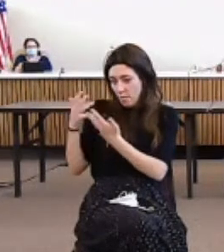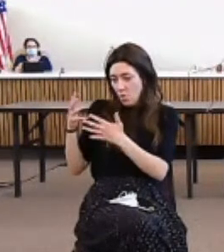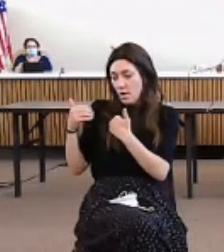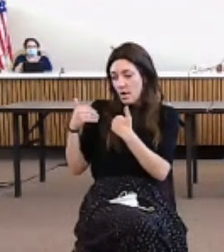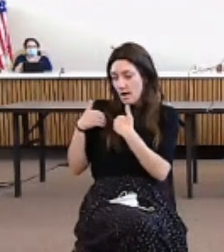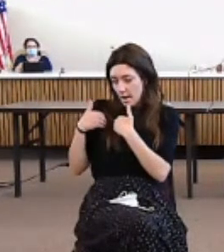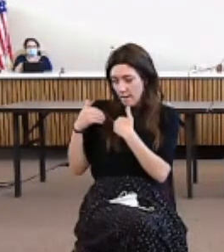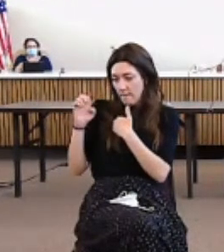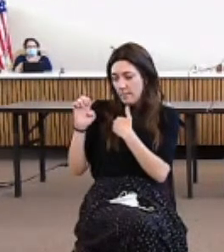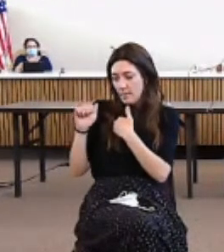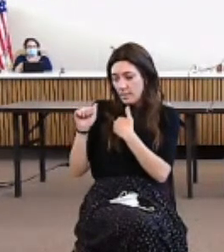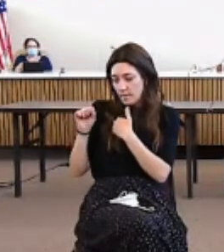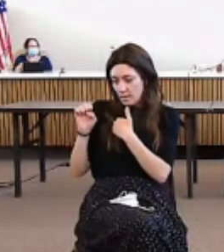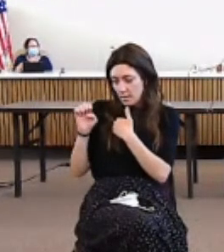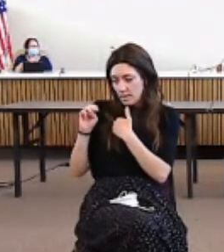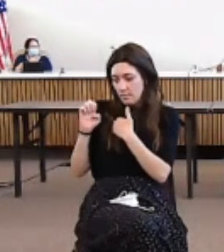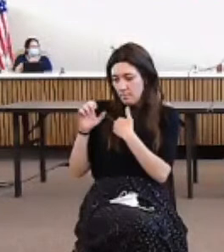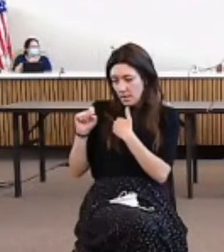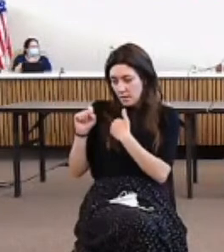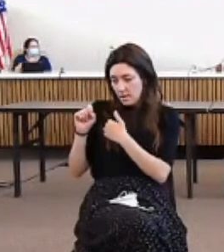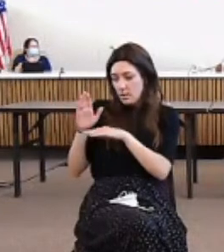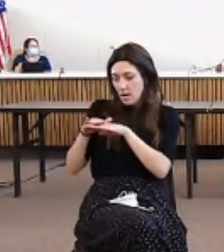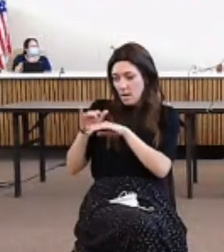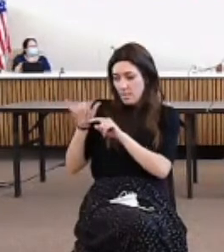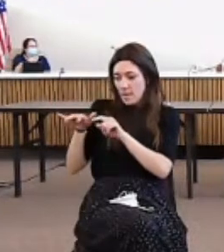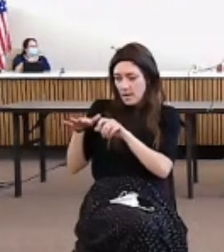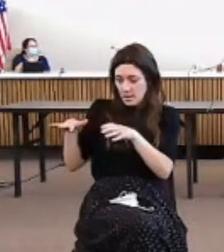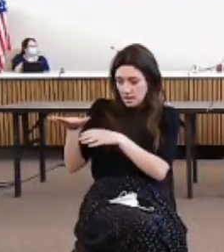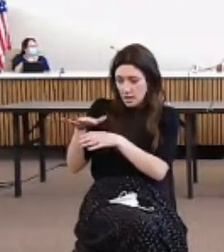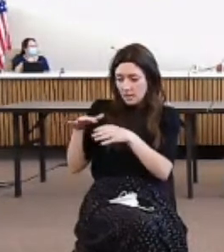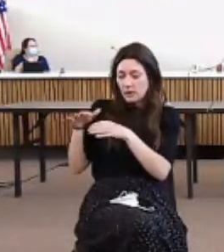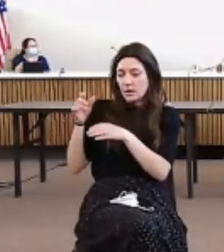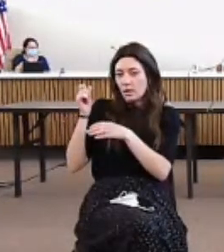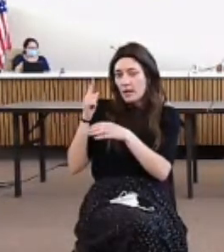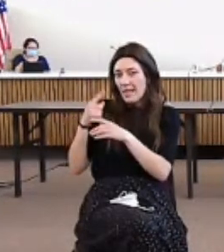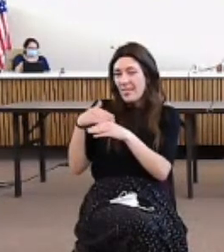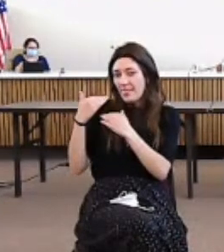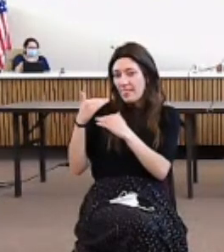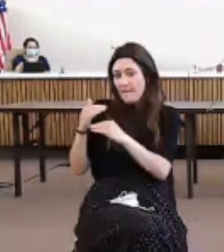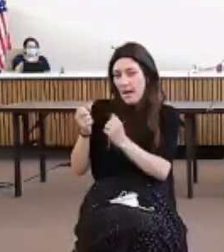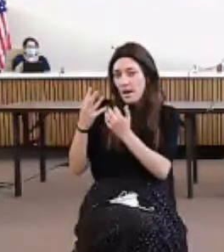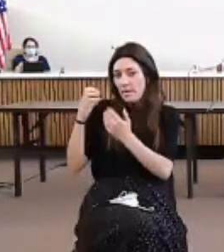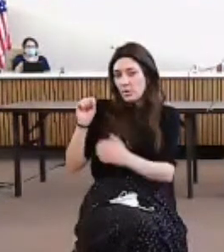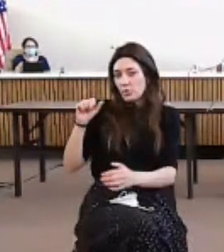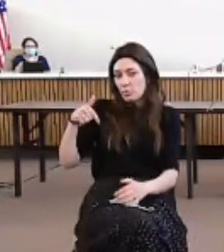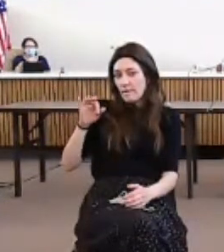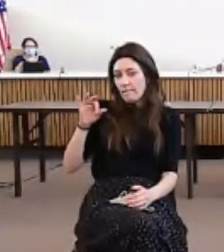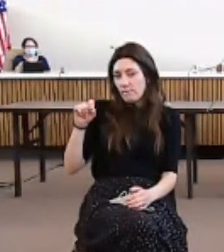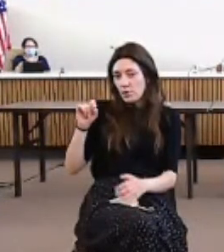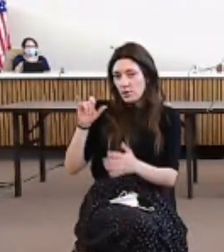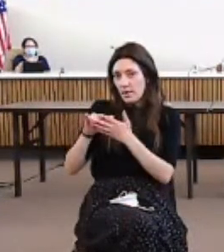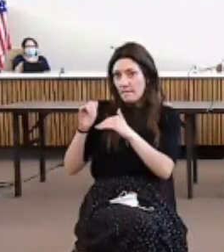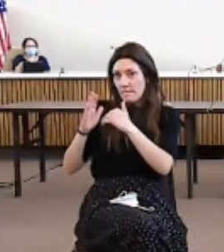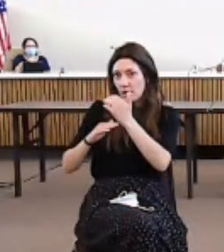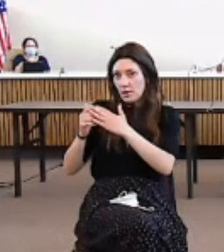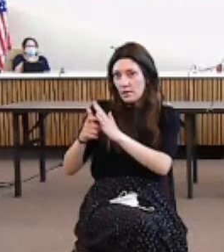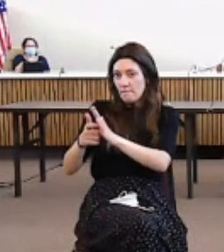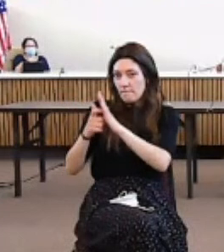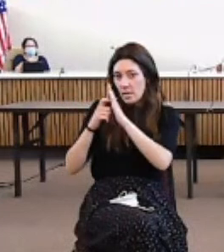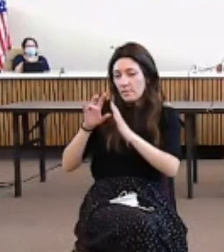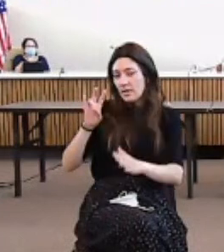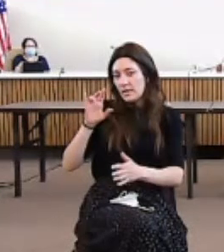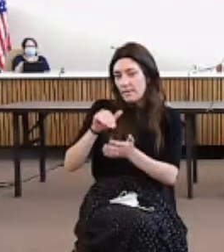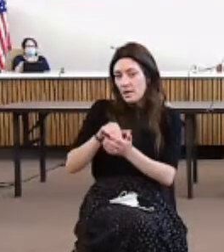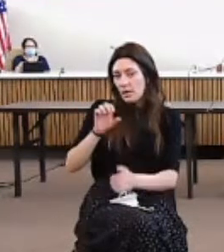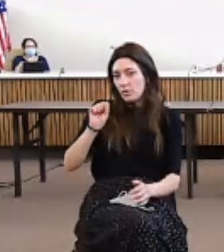agreement relative to the site that basically limits the square footage of the building to 7,000 square feet.